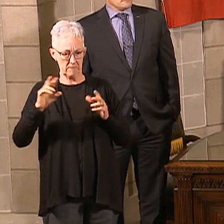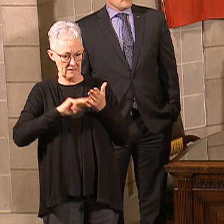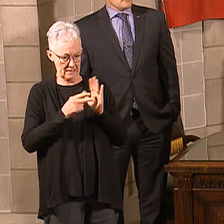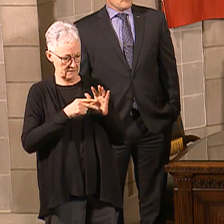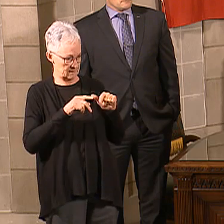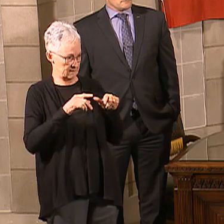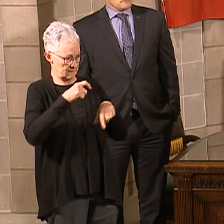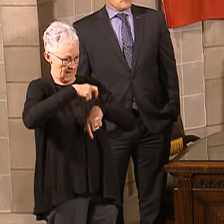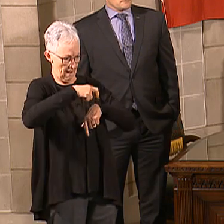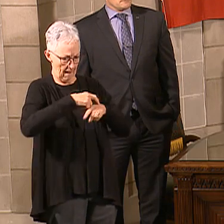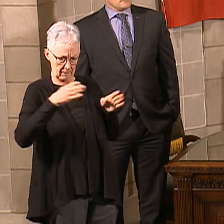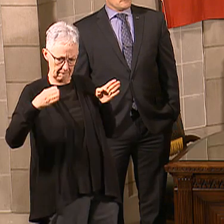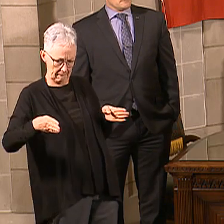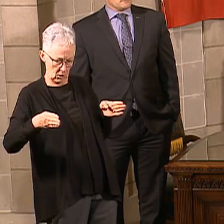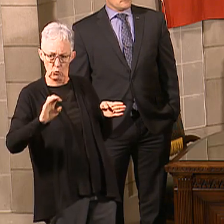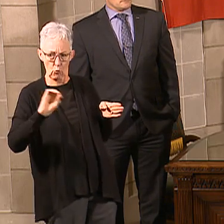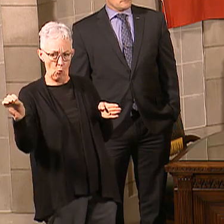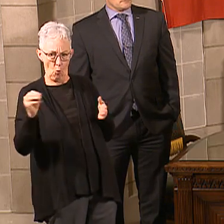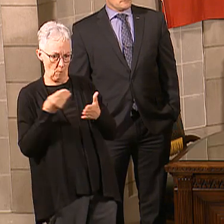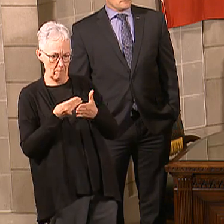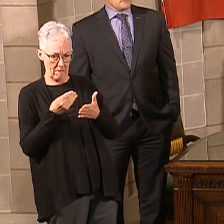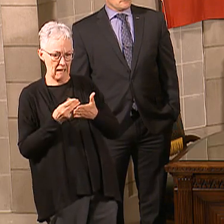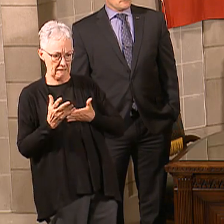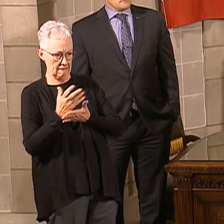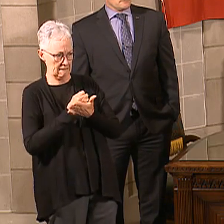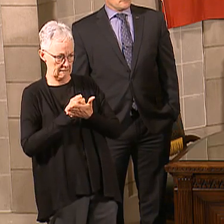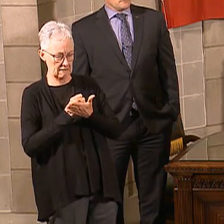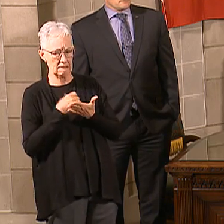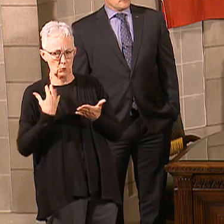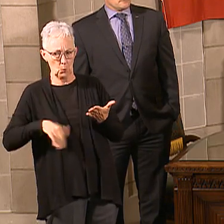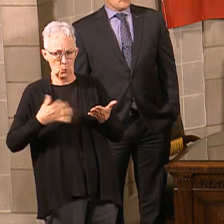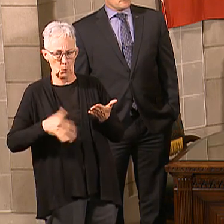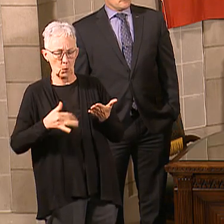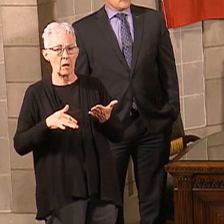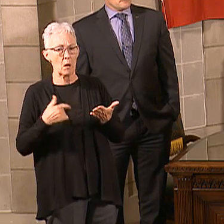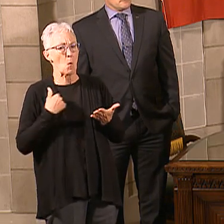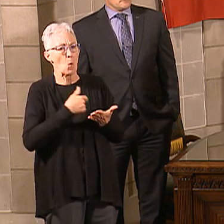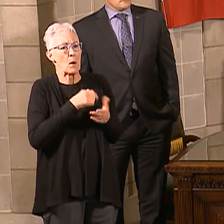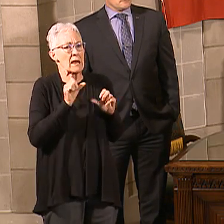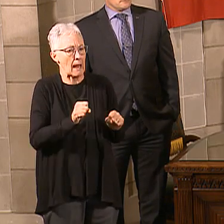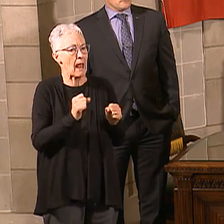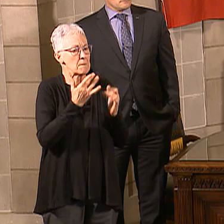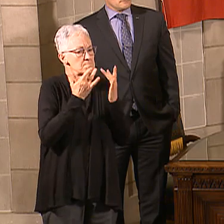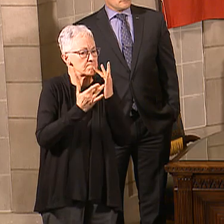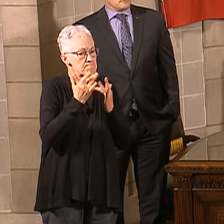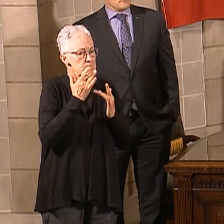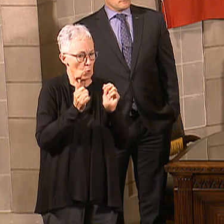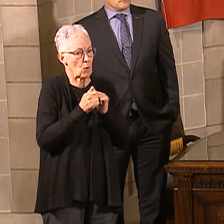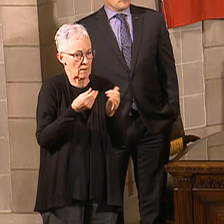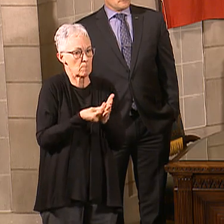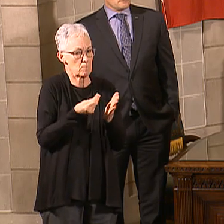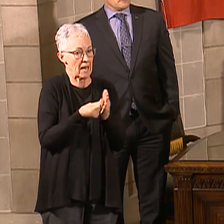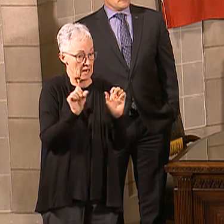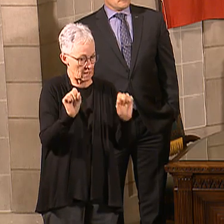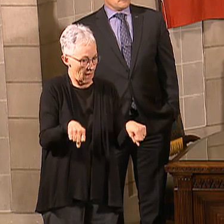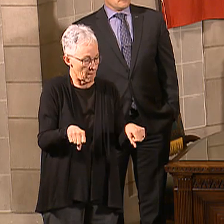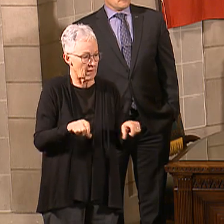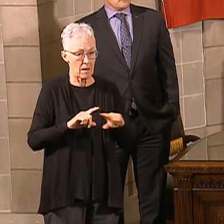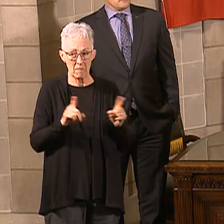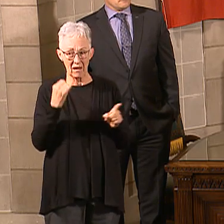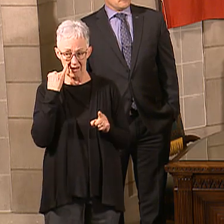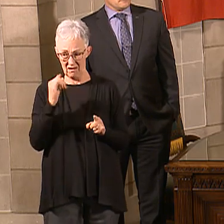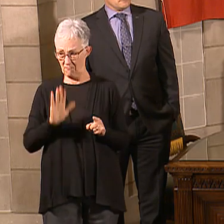state of Nebraska can manage that with our cash flow. We will be able to manage that. But I'm also asking, if you have not been impacted